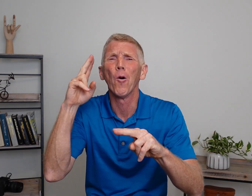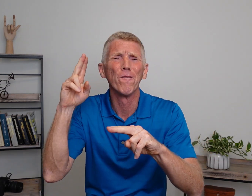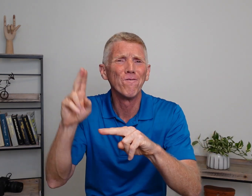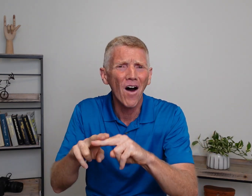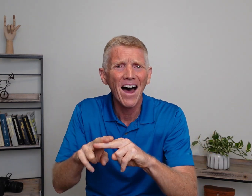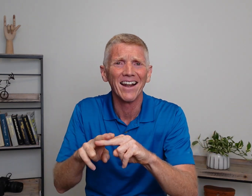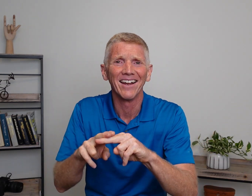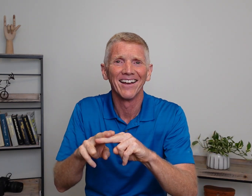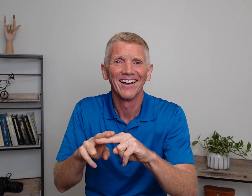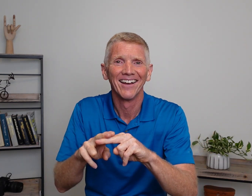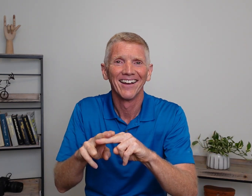fun.